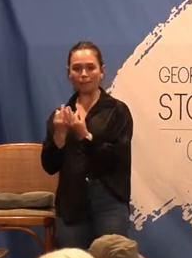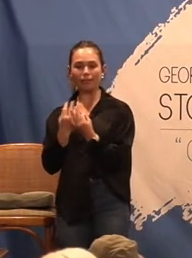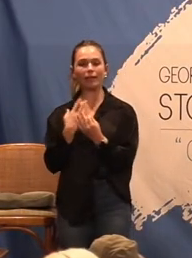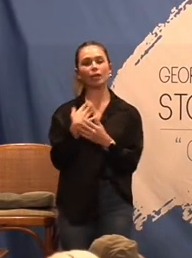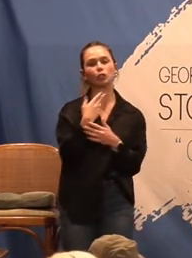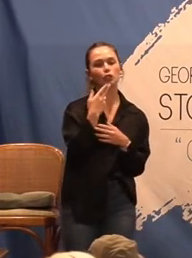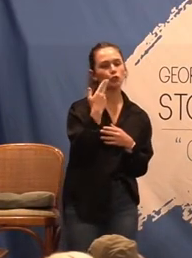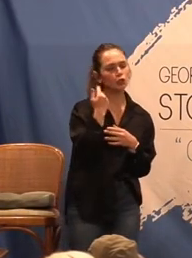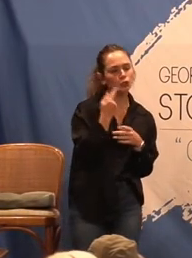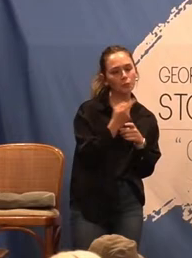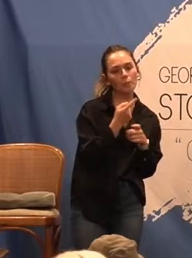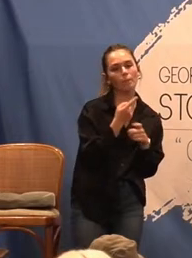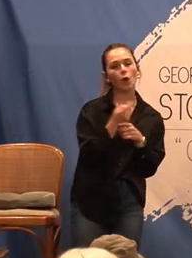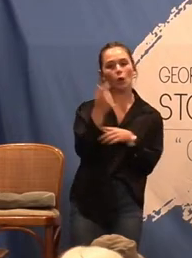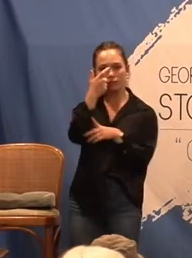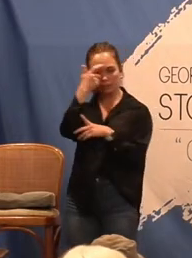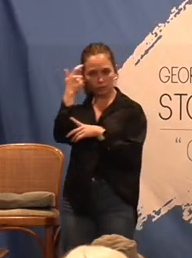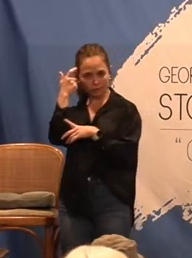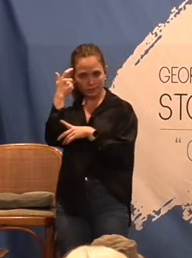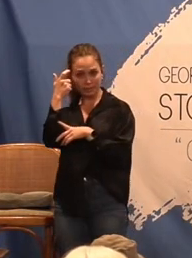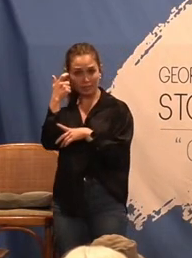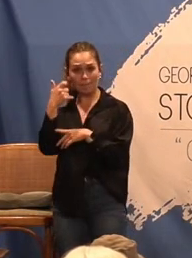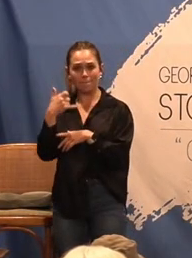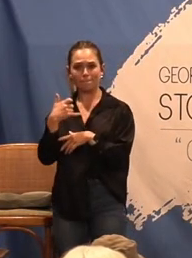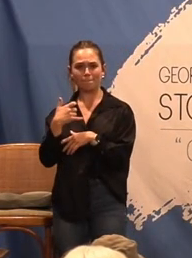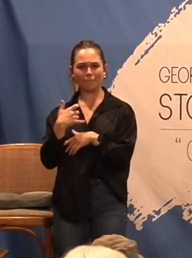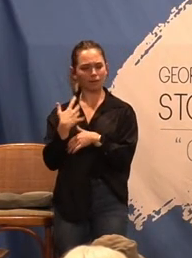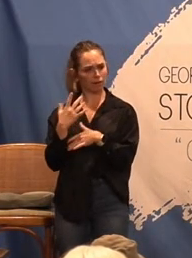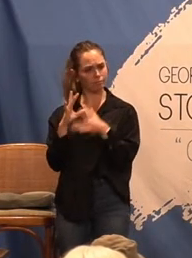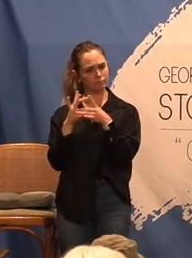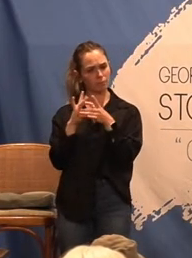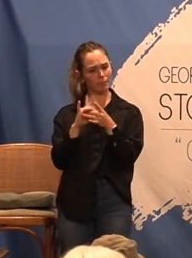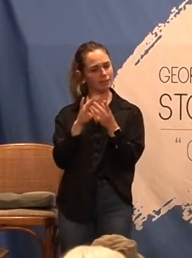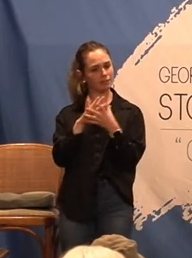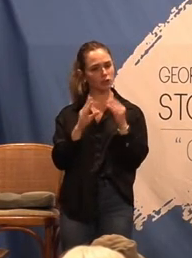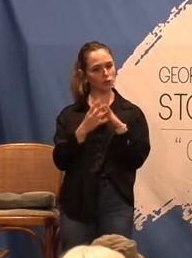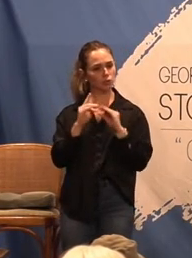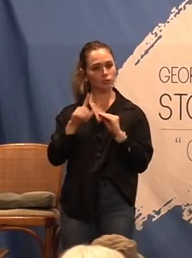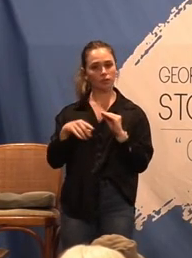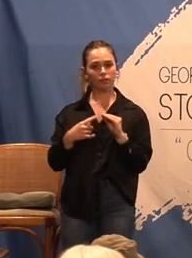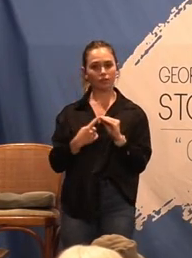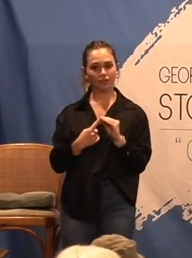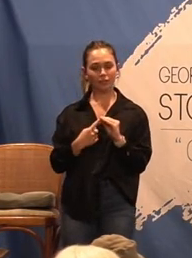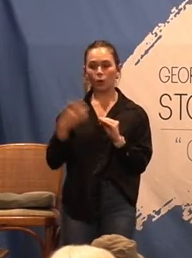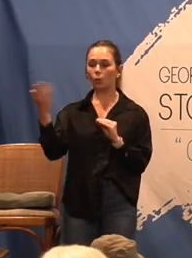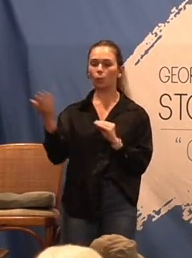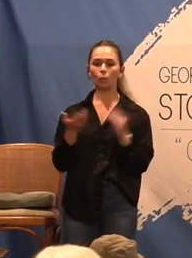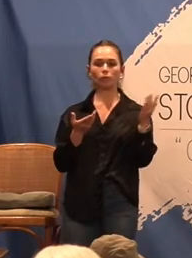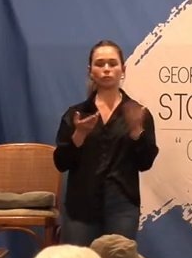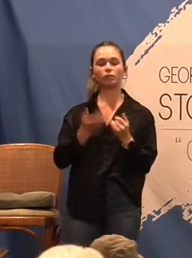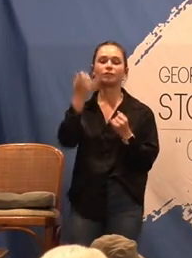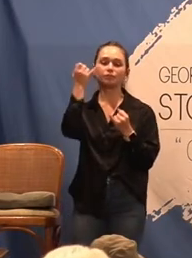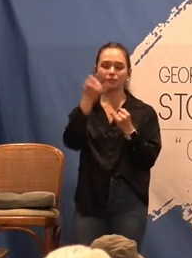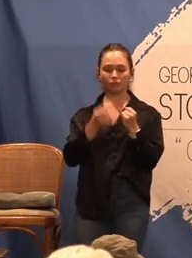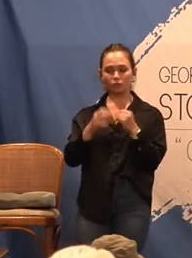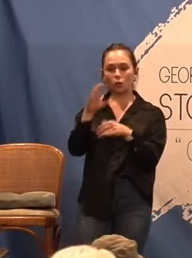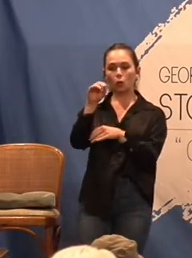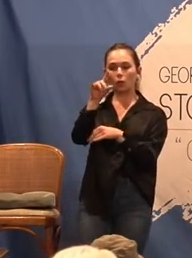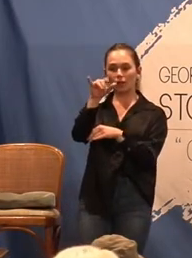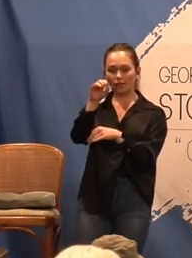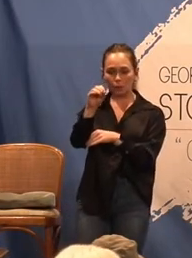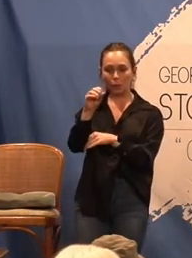hauntings. Has it been enough to base a story on? Yes. Welcome to the final Olio of